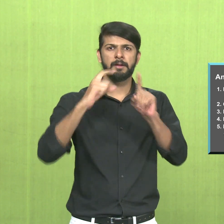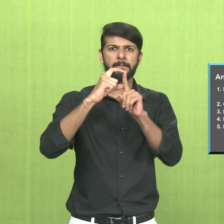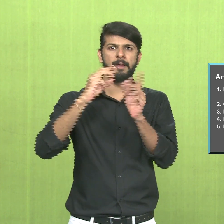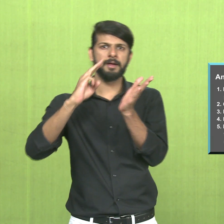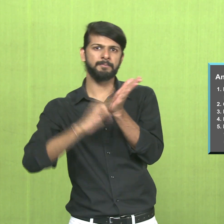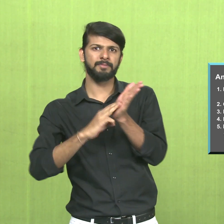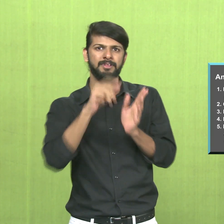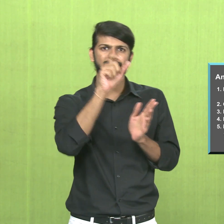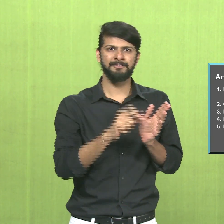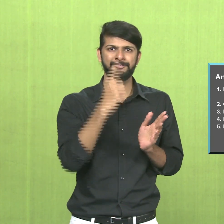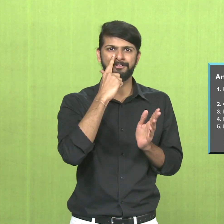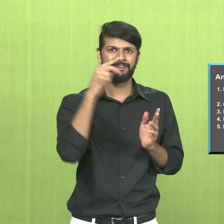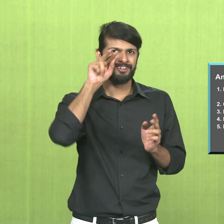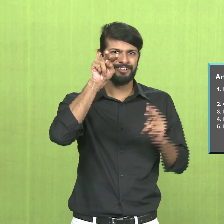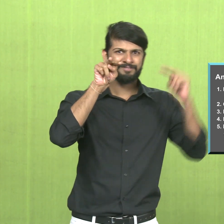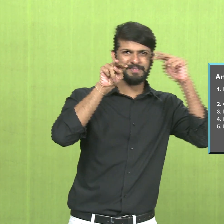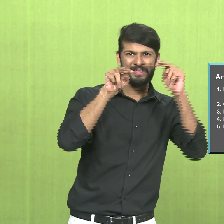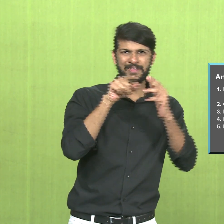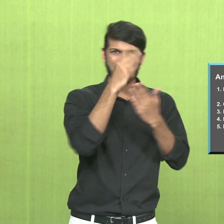Answers. Answer number 1,